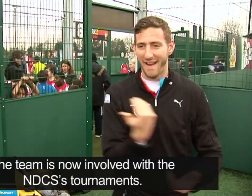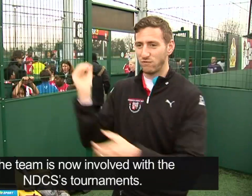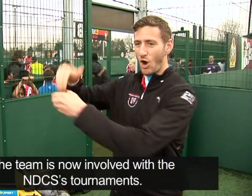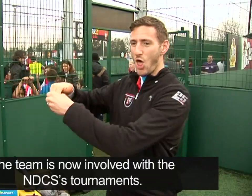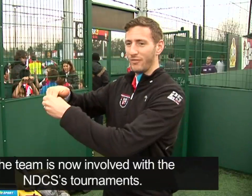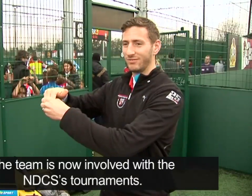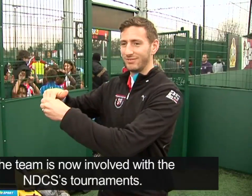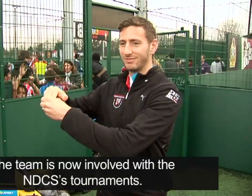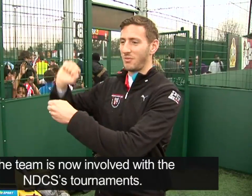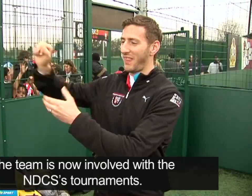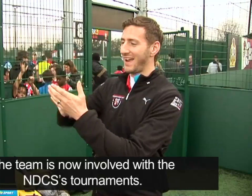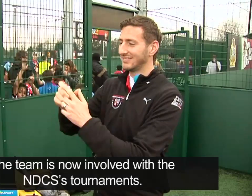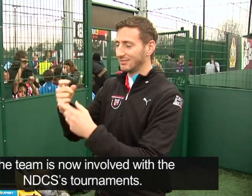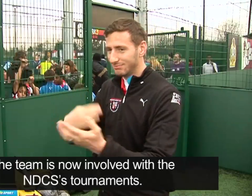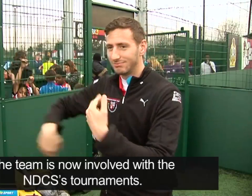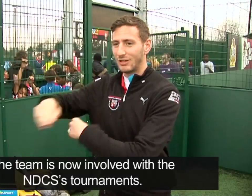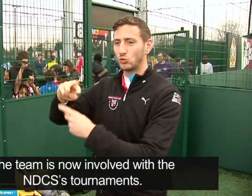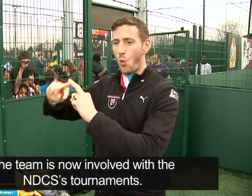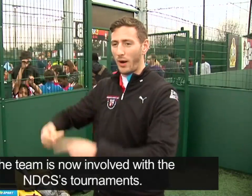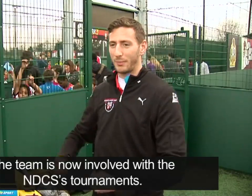The team is now involved with the NDCS's tournaments.